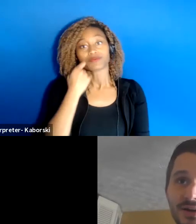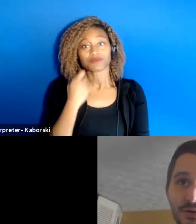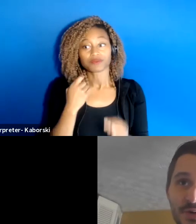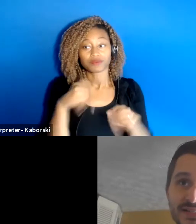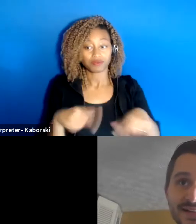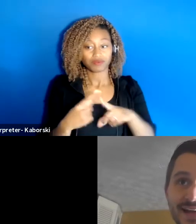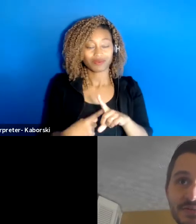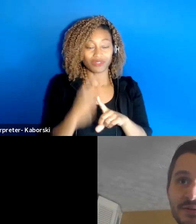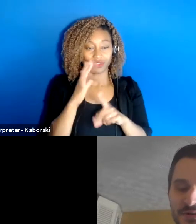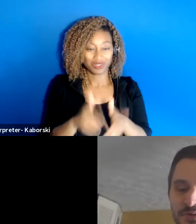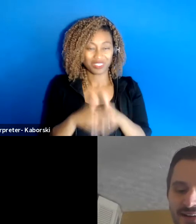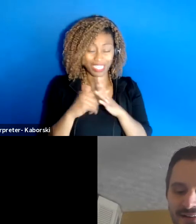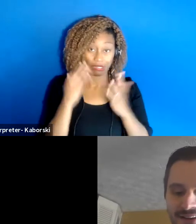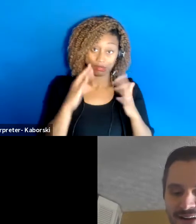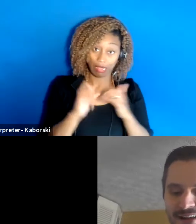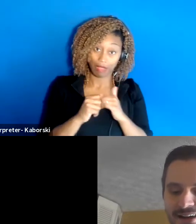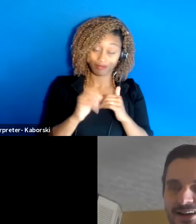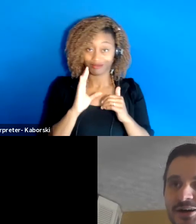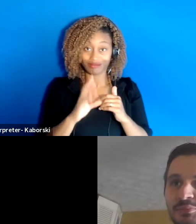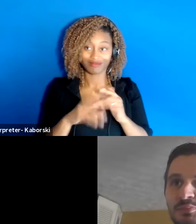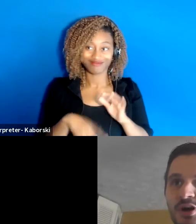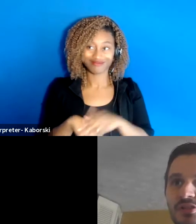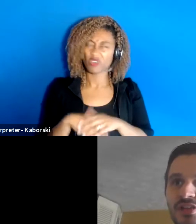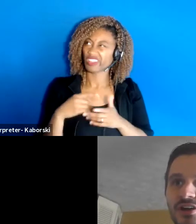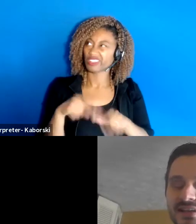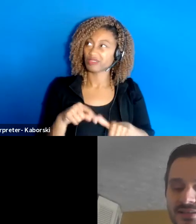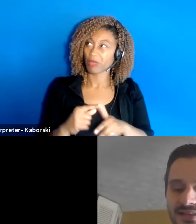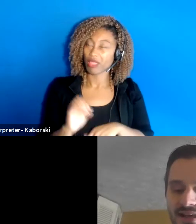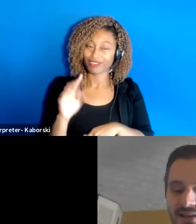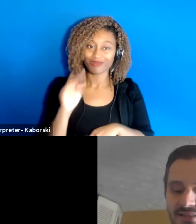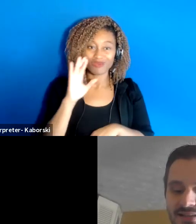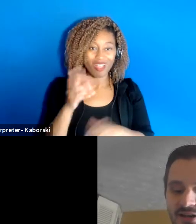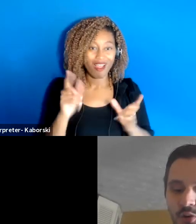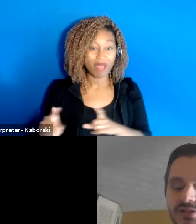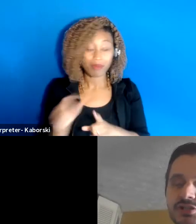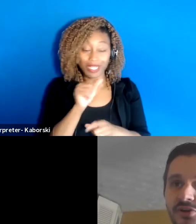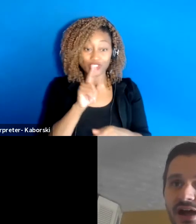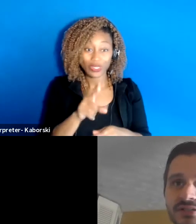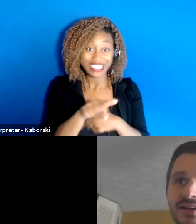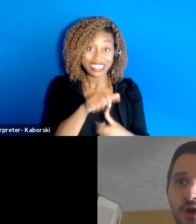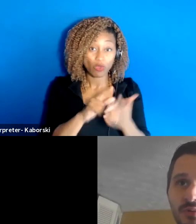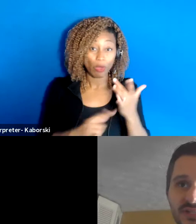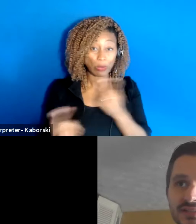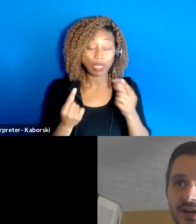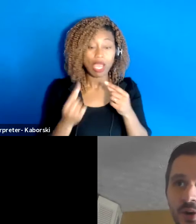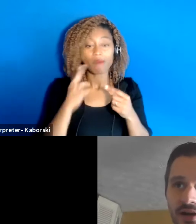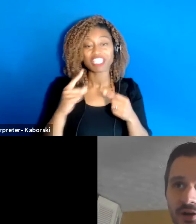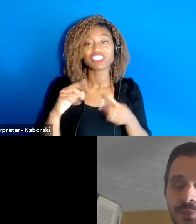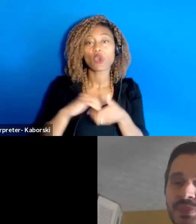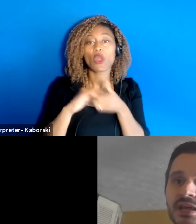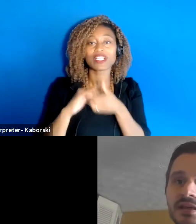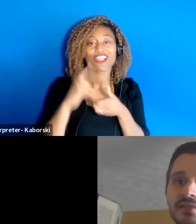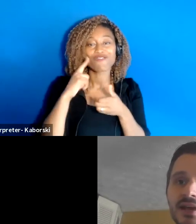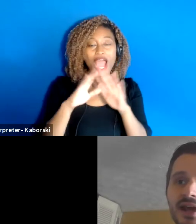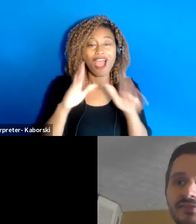I don't know exactly how it's going to work out. There is it's the Coalition for Housing and Homelessness in